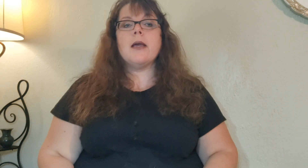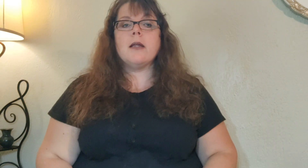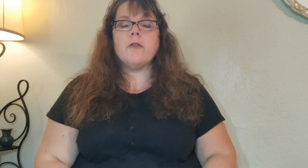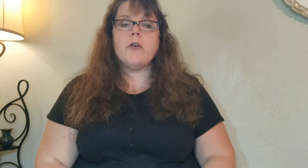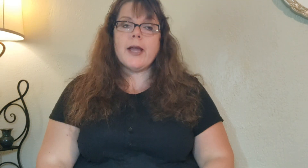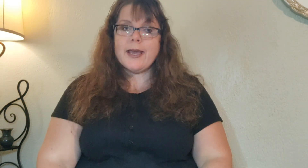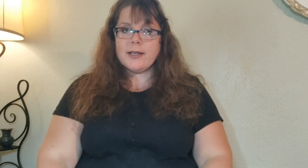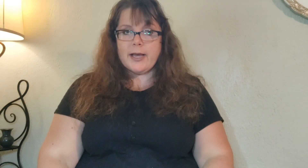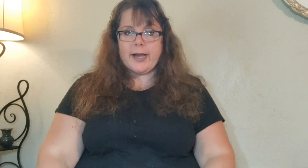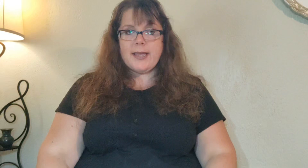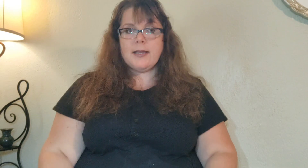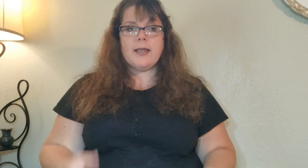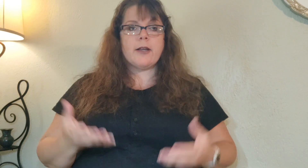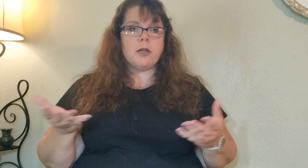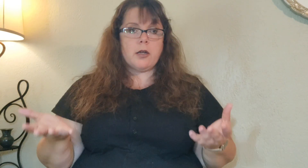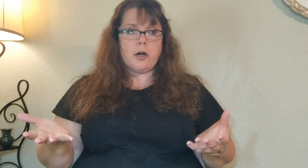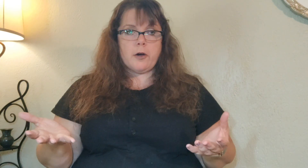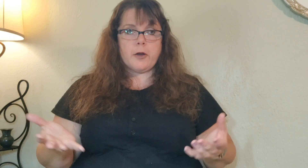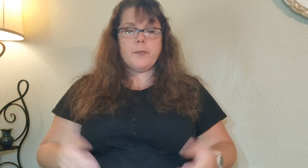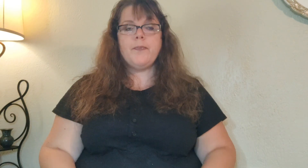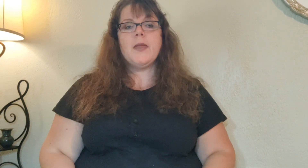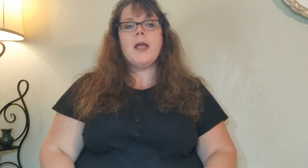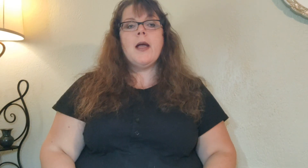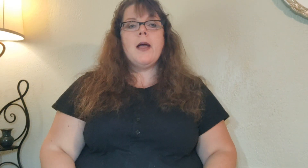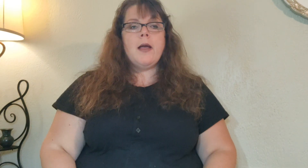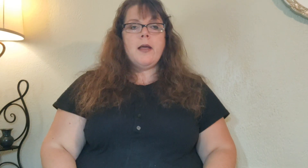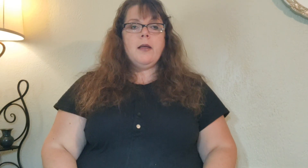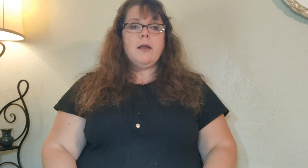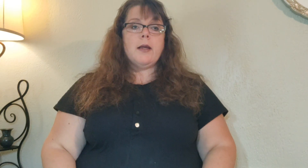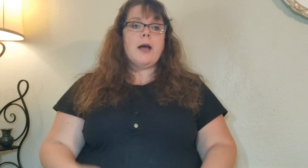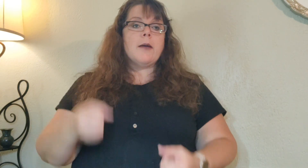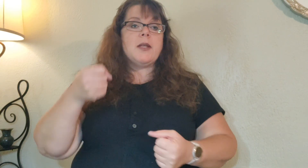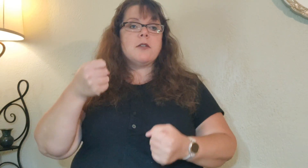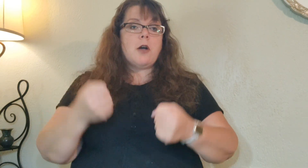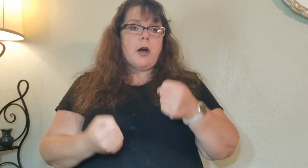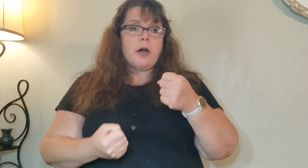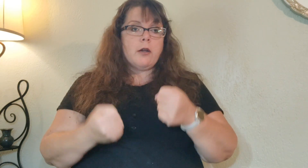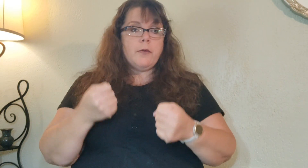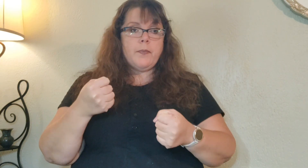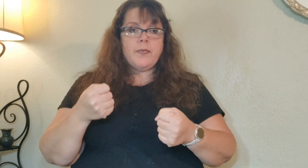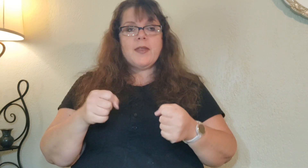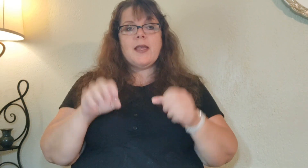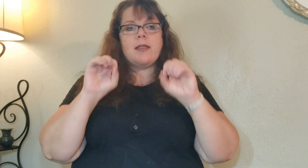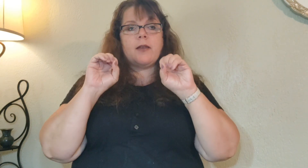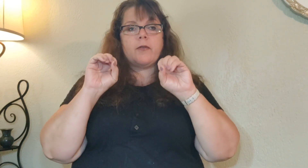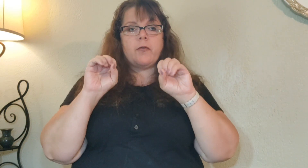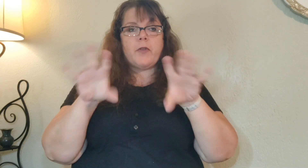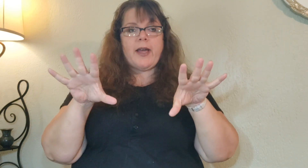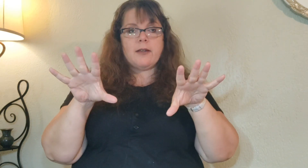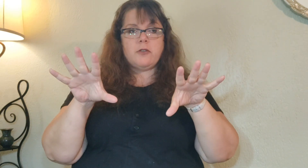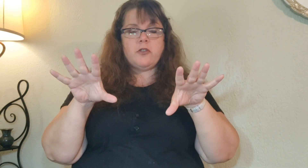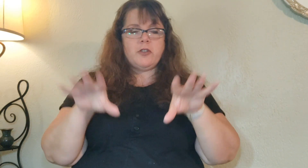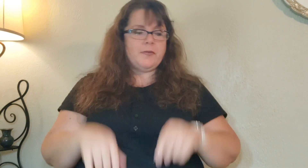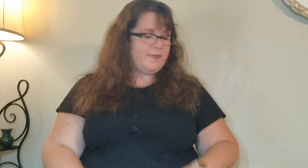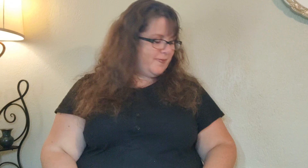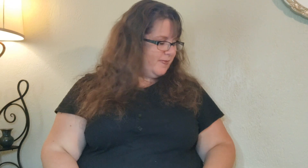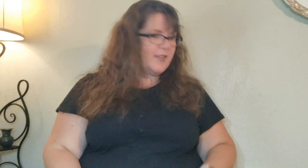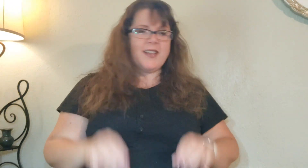And for headlight, like on a car, it's car, and then flash is